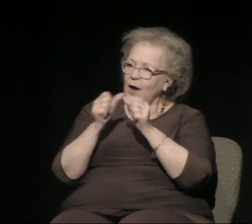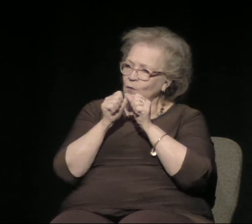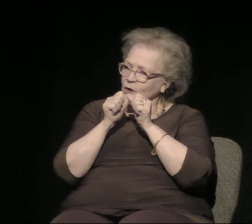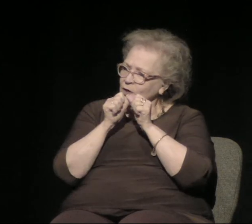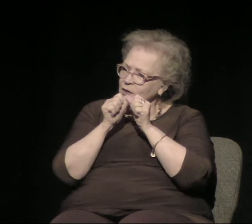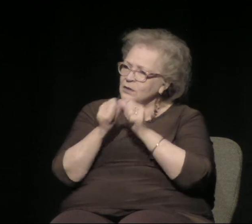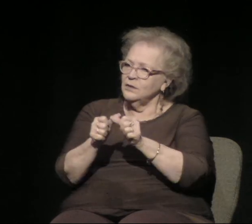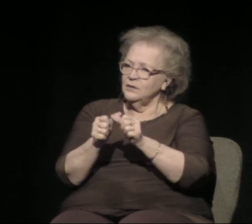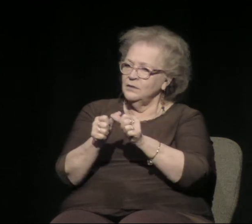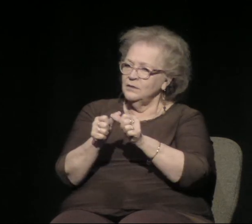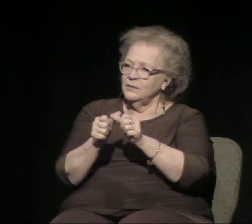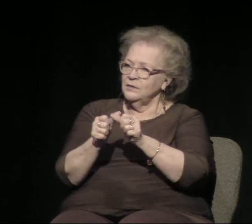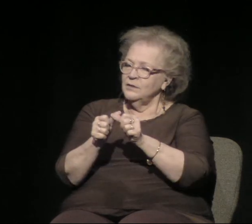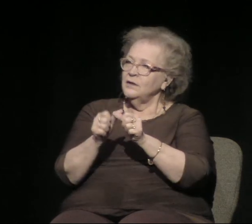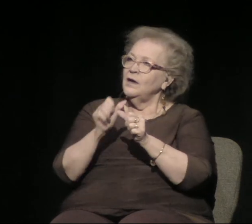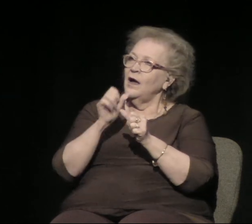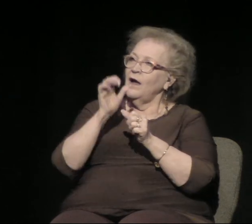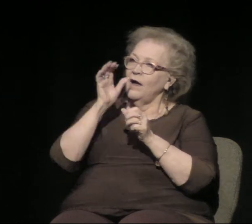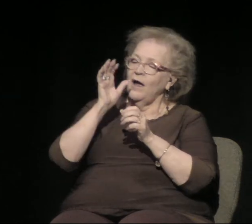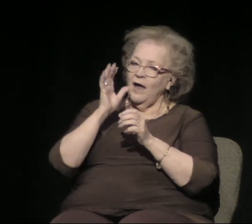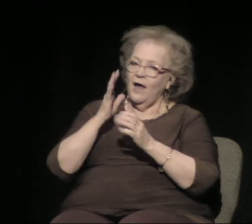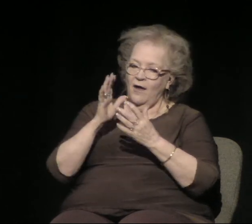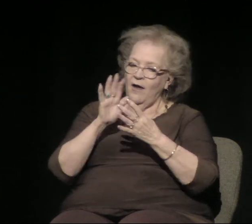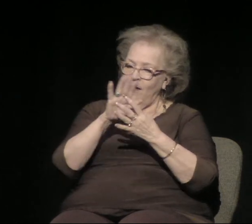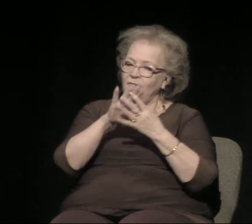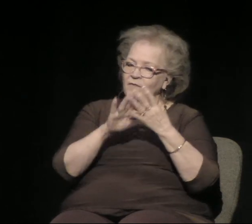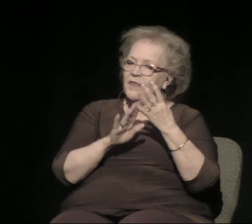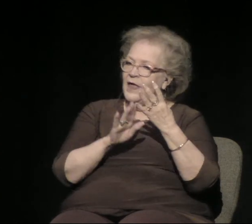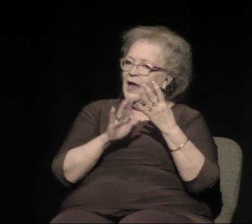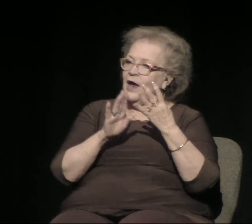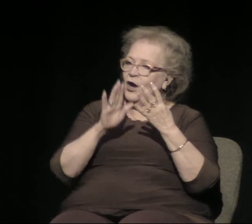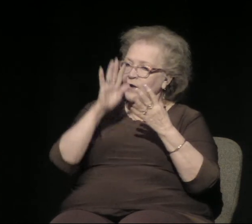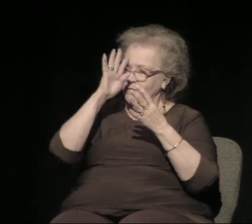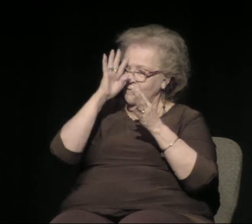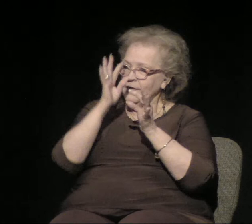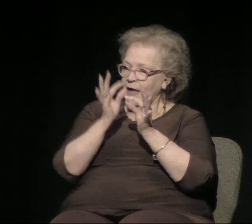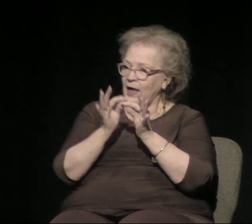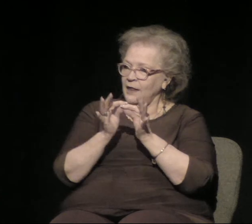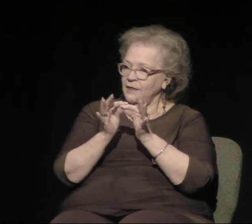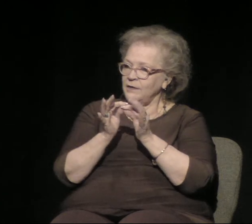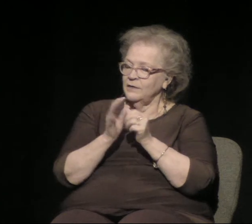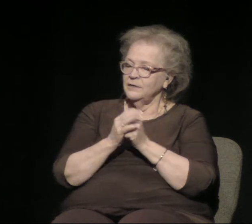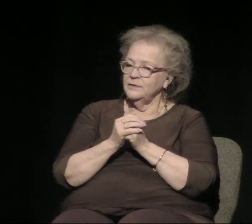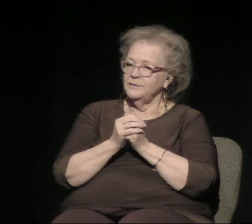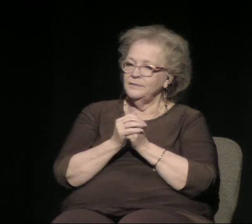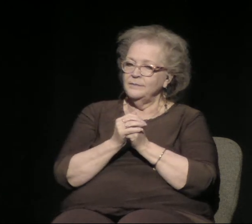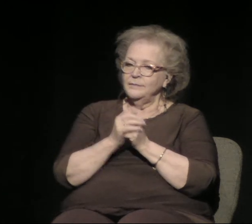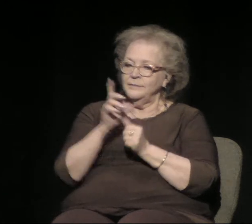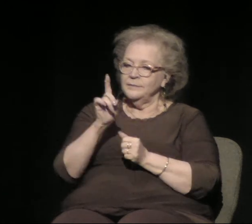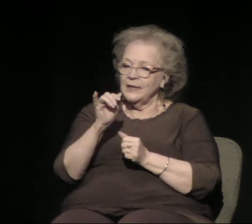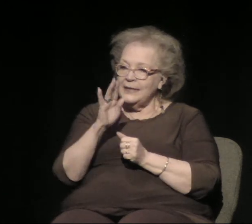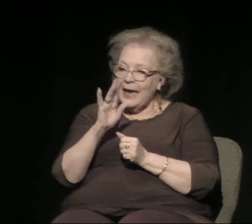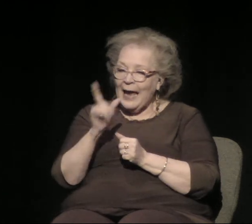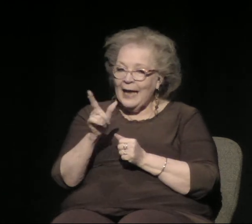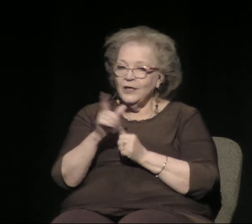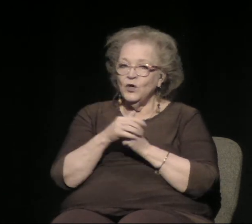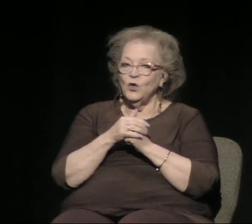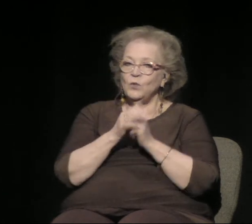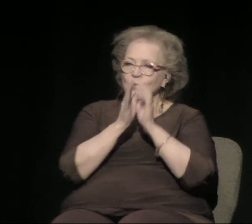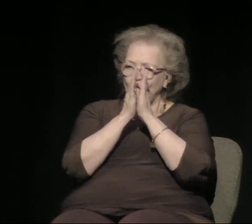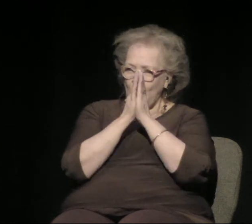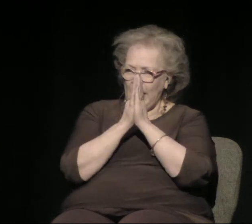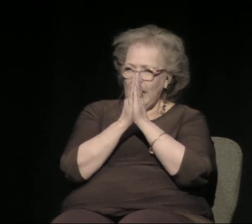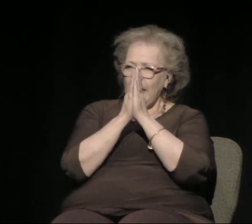the basics of the faith. Back to the first three verses of the passage. Daniel is prompted to